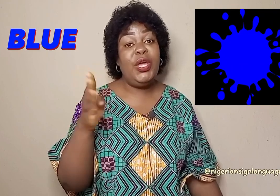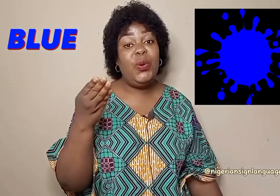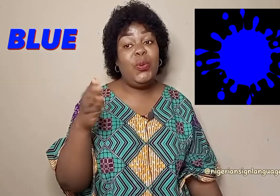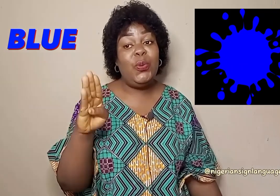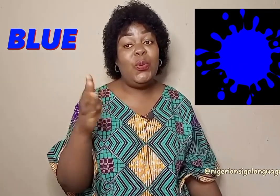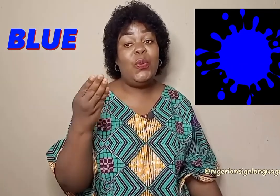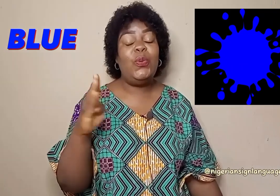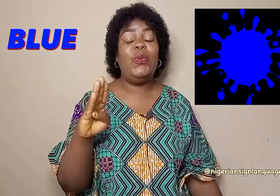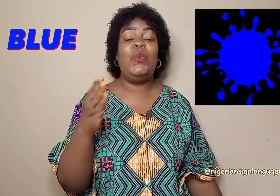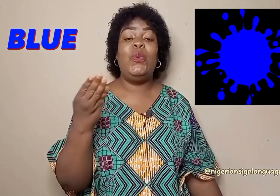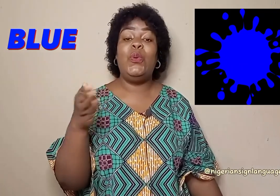blue,